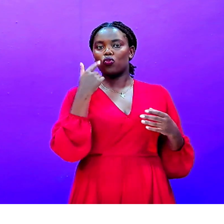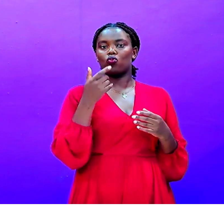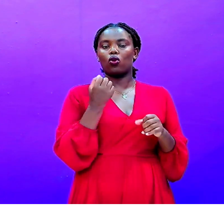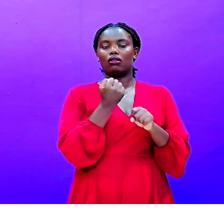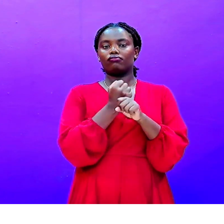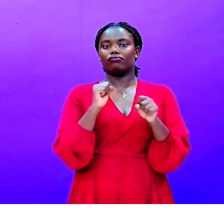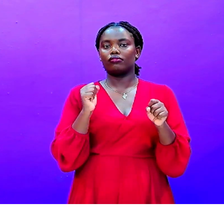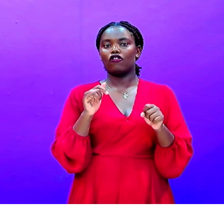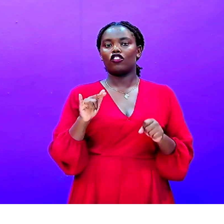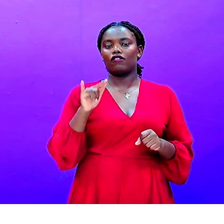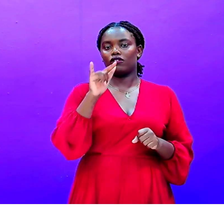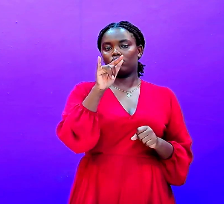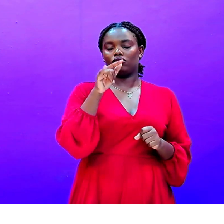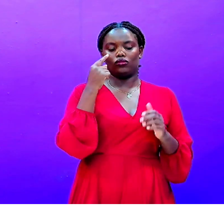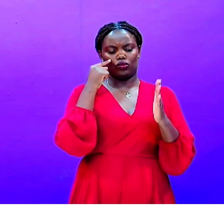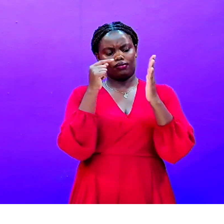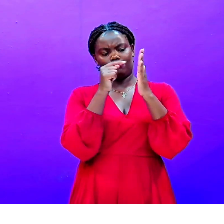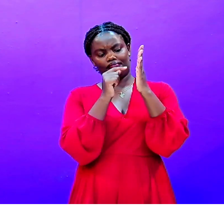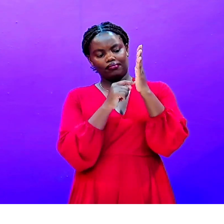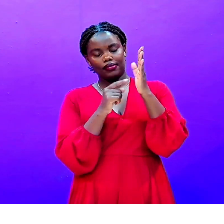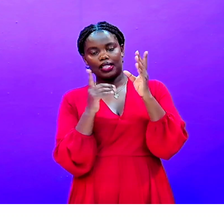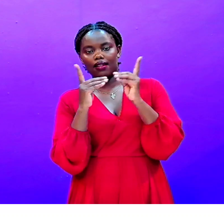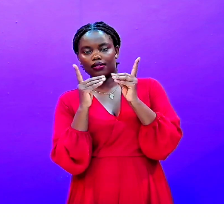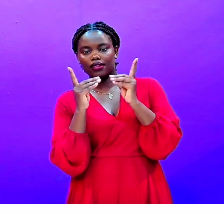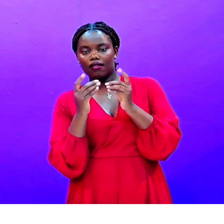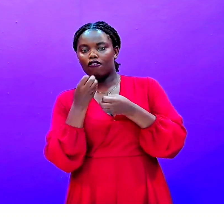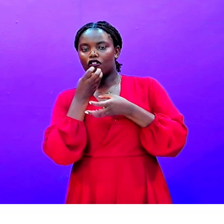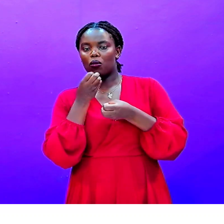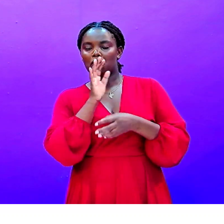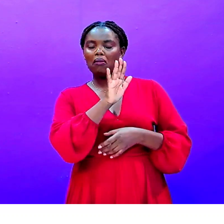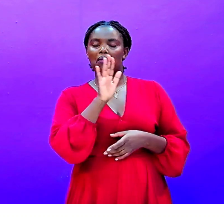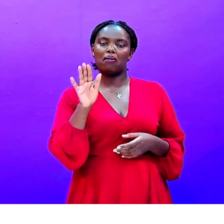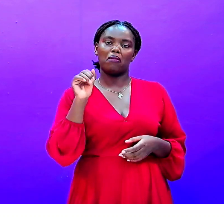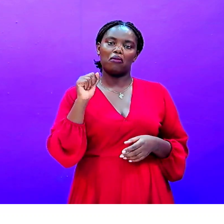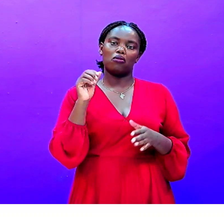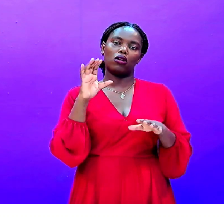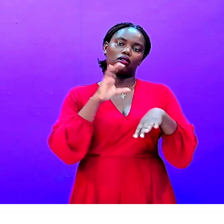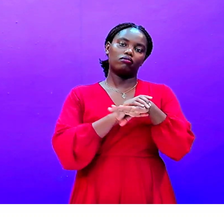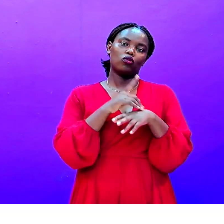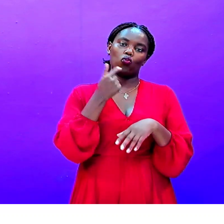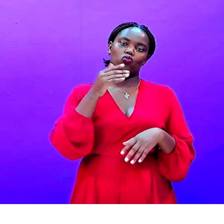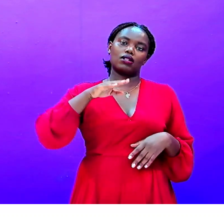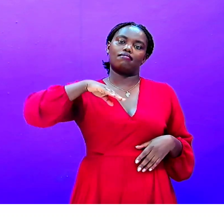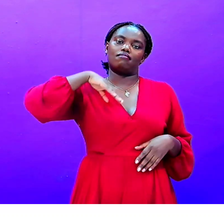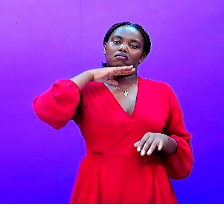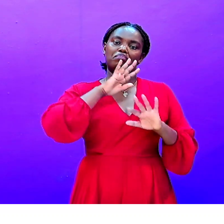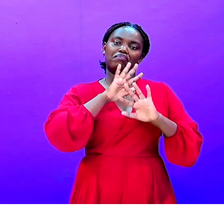victims and retrieve flight data.